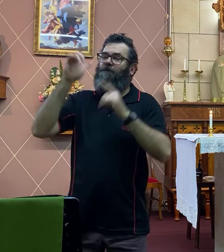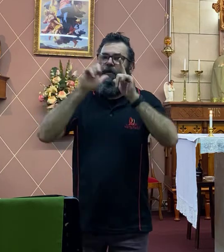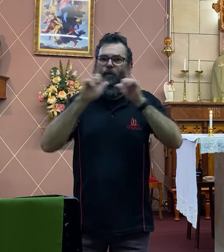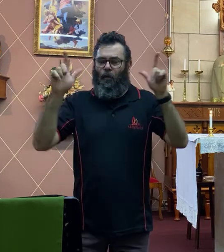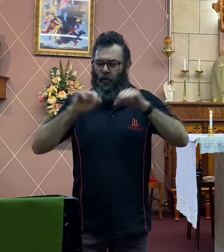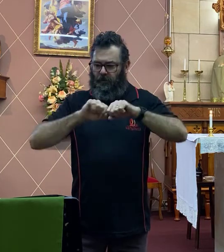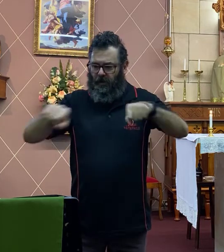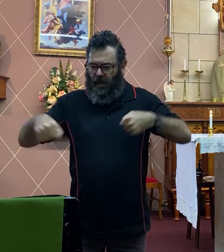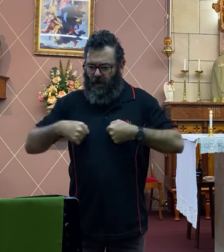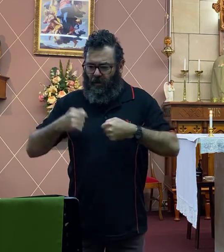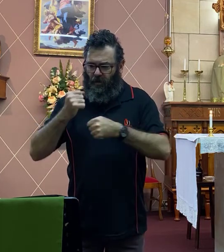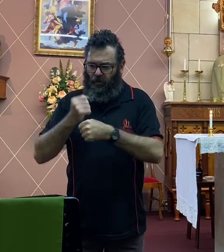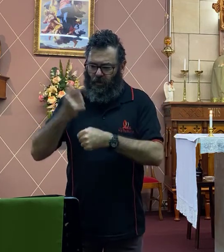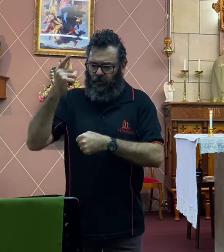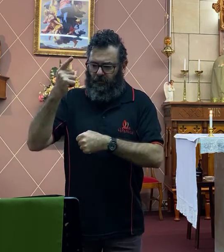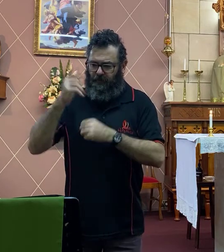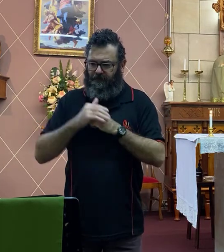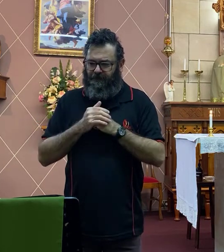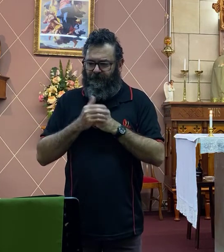from the Lord our God.